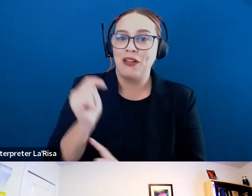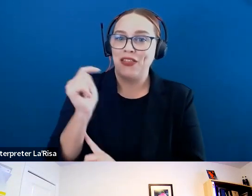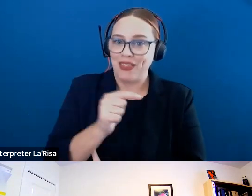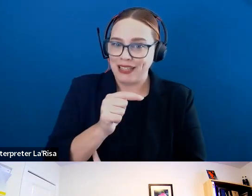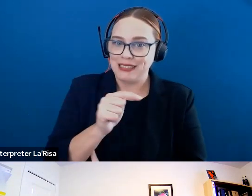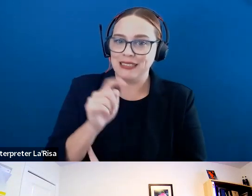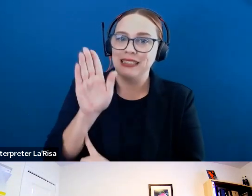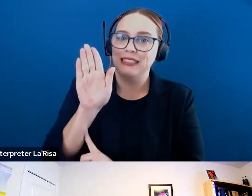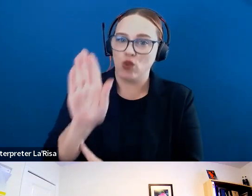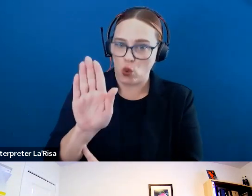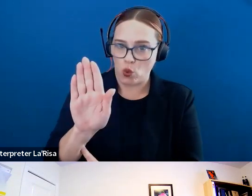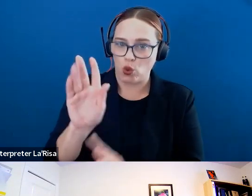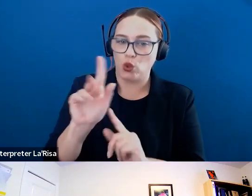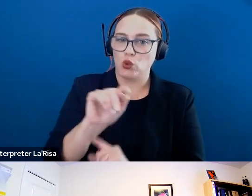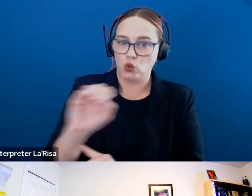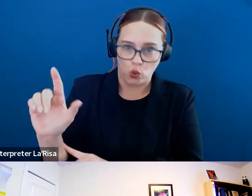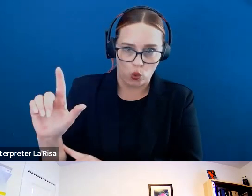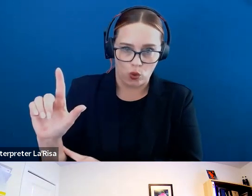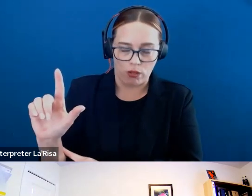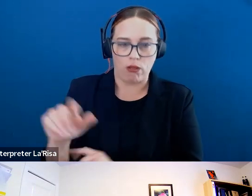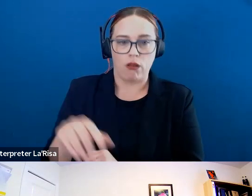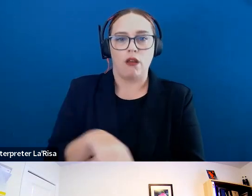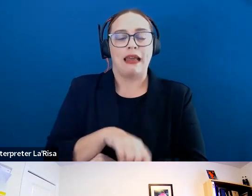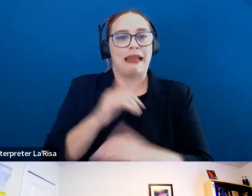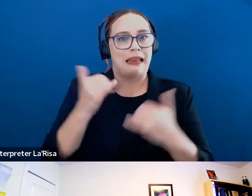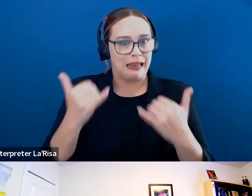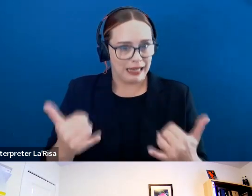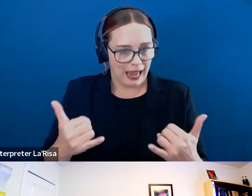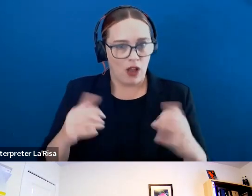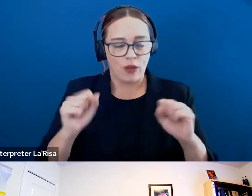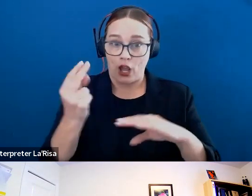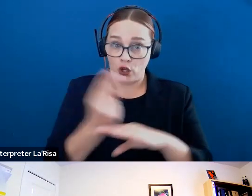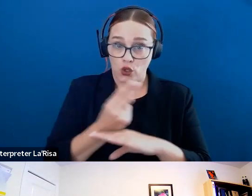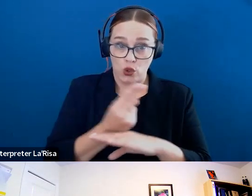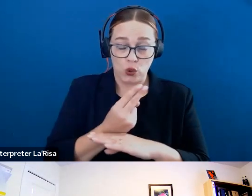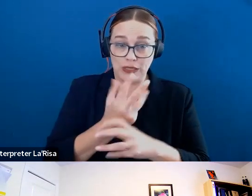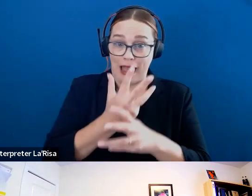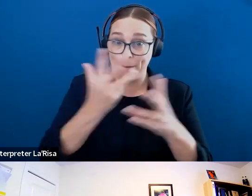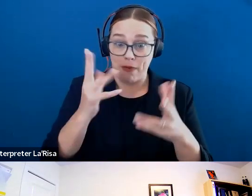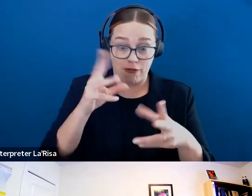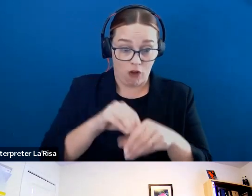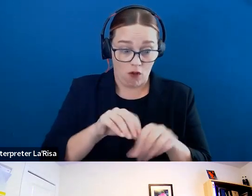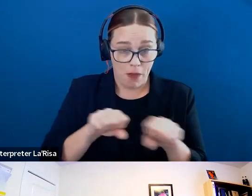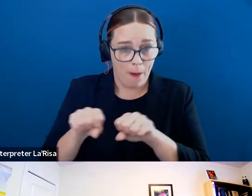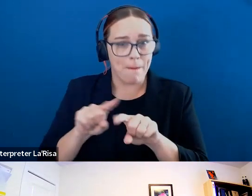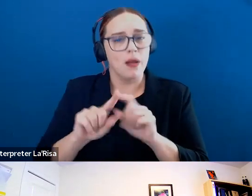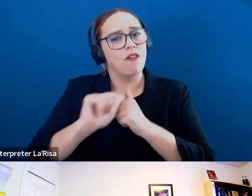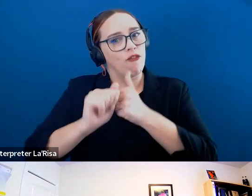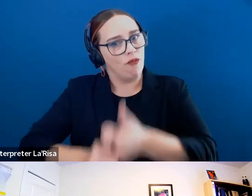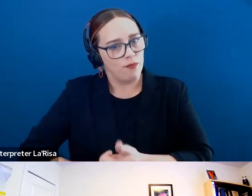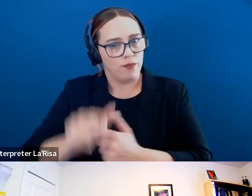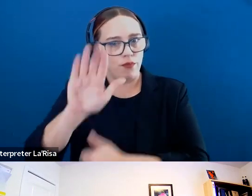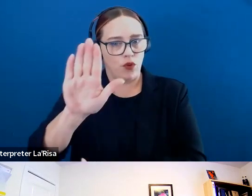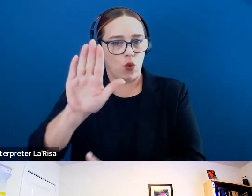but given the context of your own organization's strategic direction, right? So if there's things that don't apply or aren't